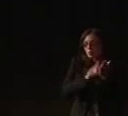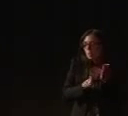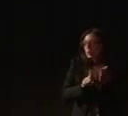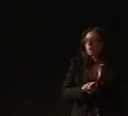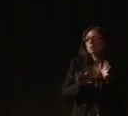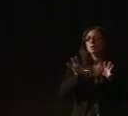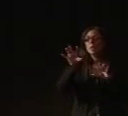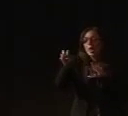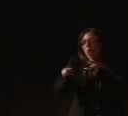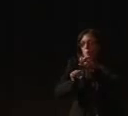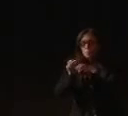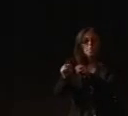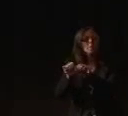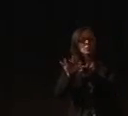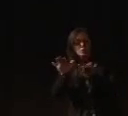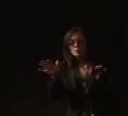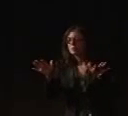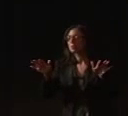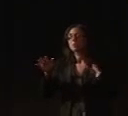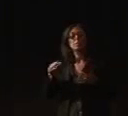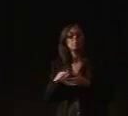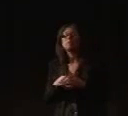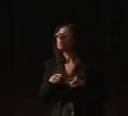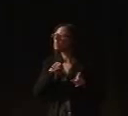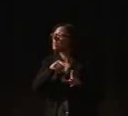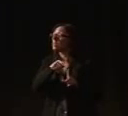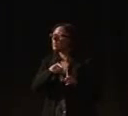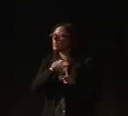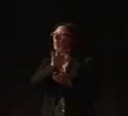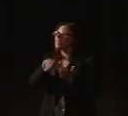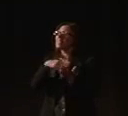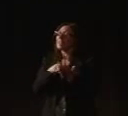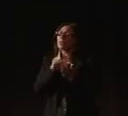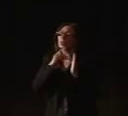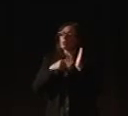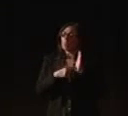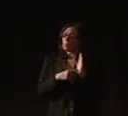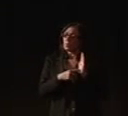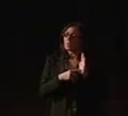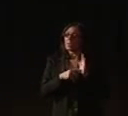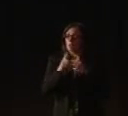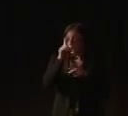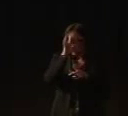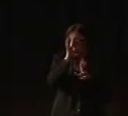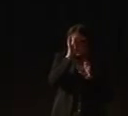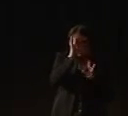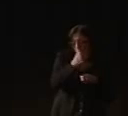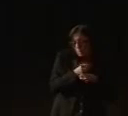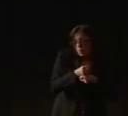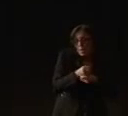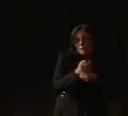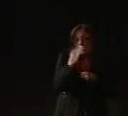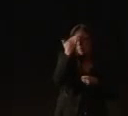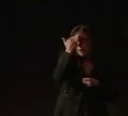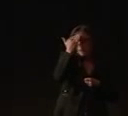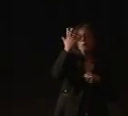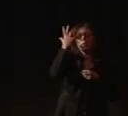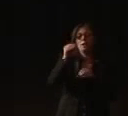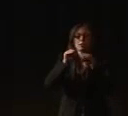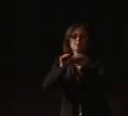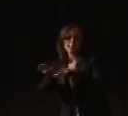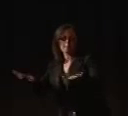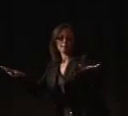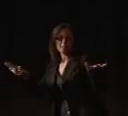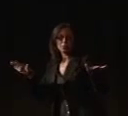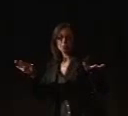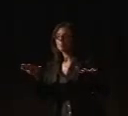and together they really represent creation and dissemination of knowledge. This is, I think, the real deep